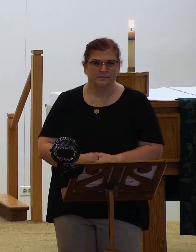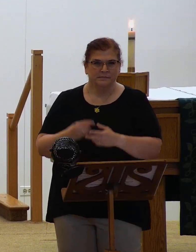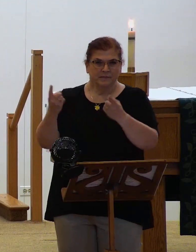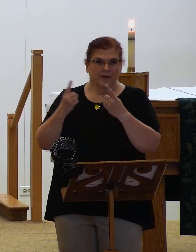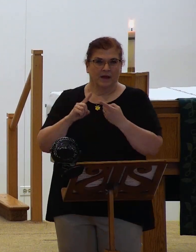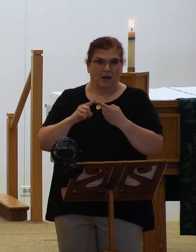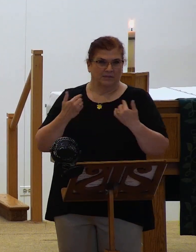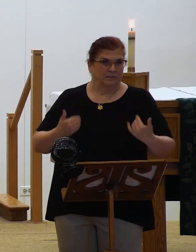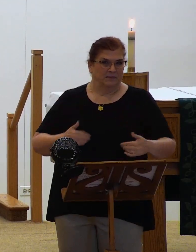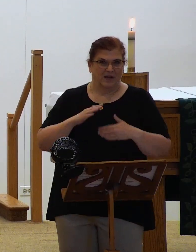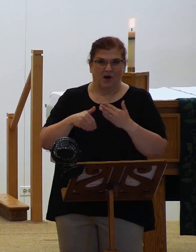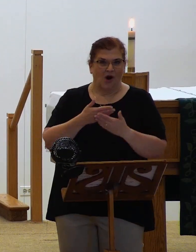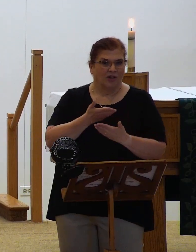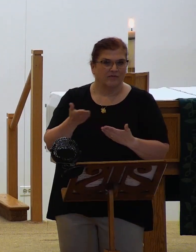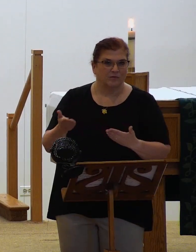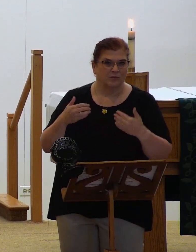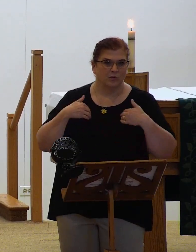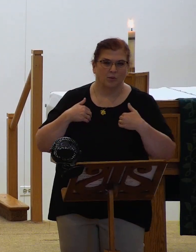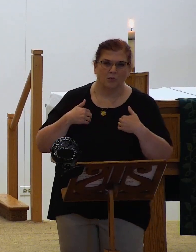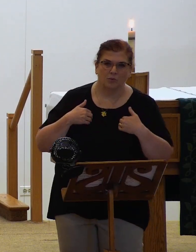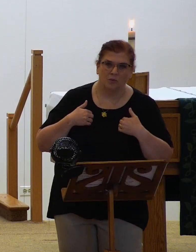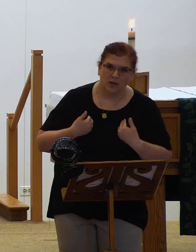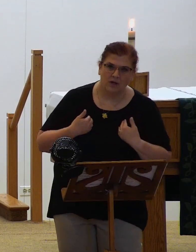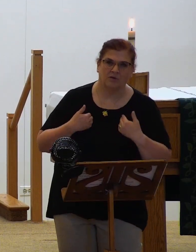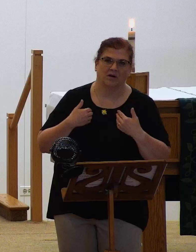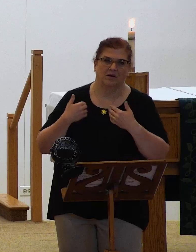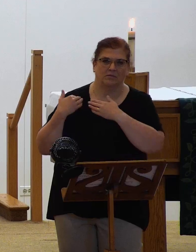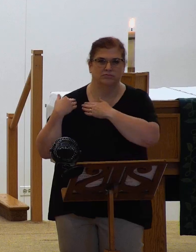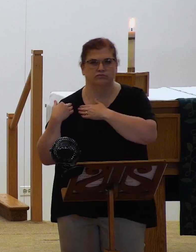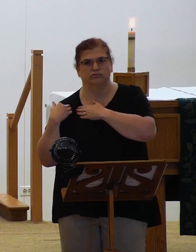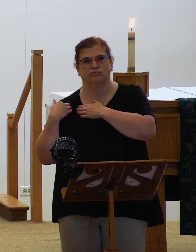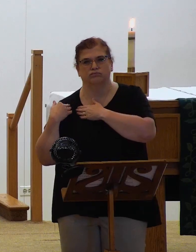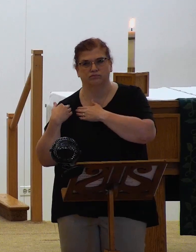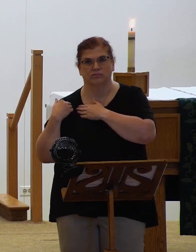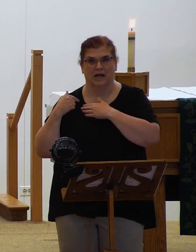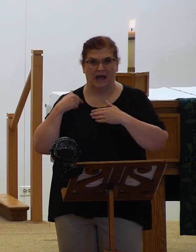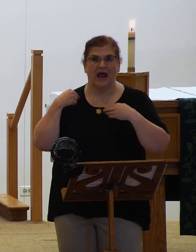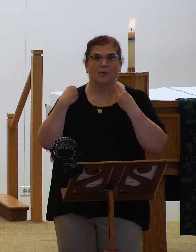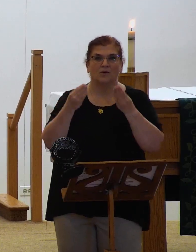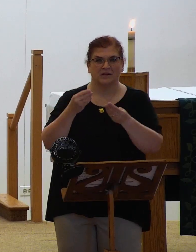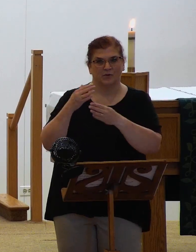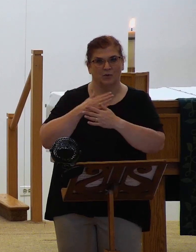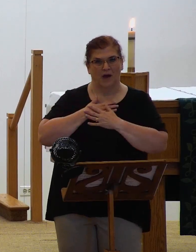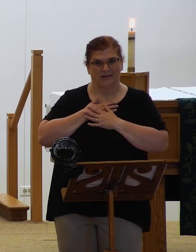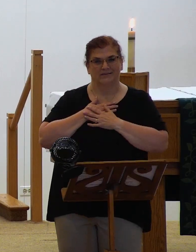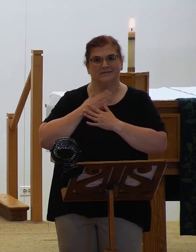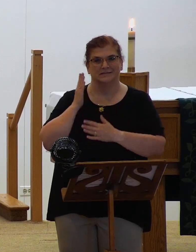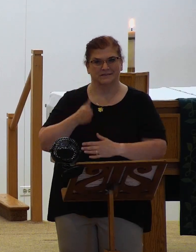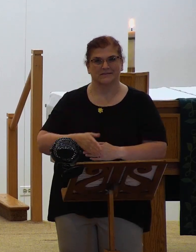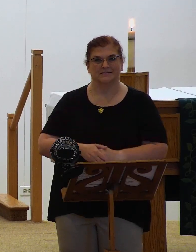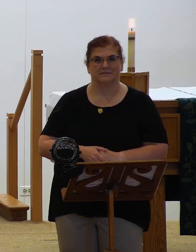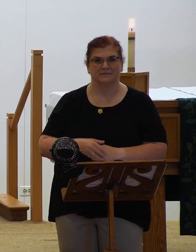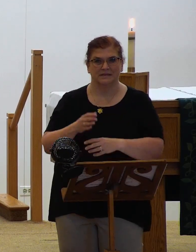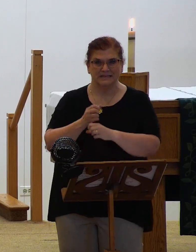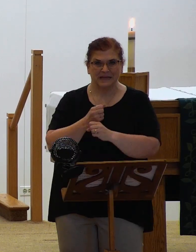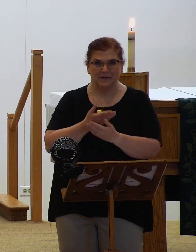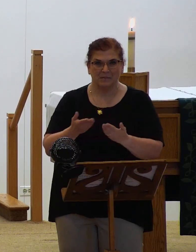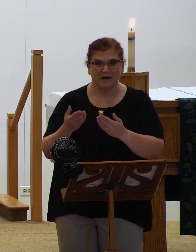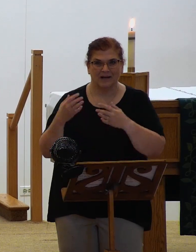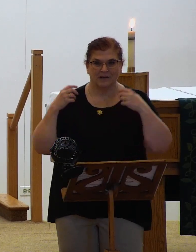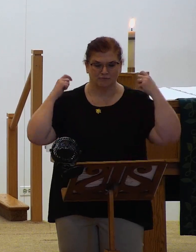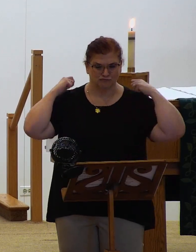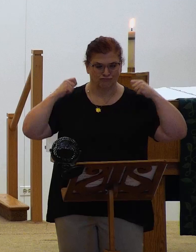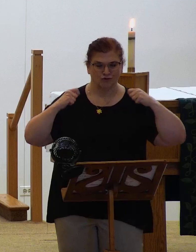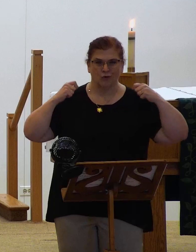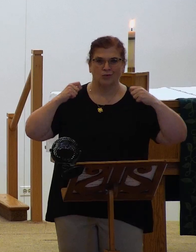Come to me, all you who are weary and carrying heavy loads, and I will give you rest. Take my yoke upon you